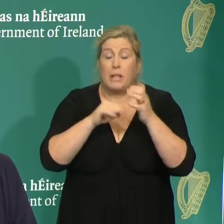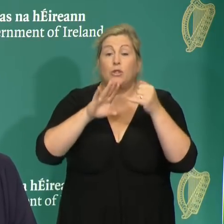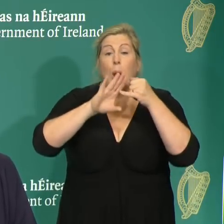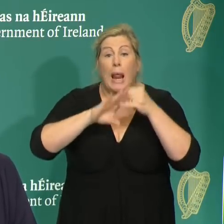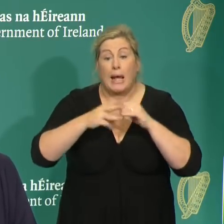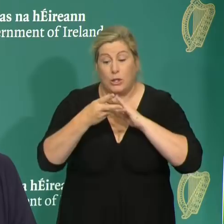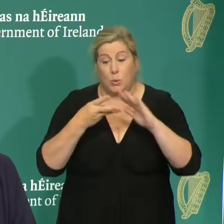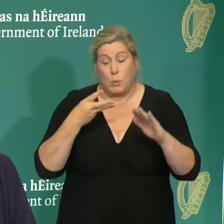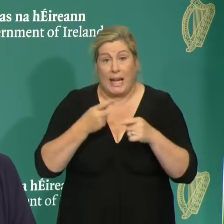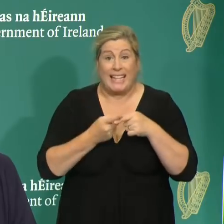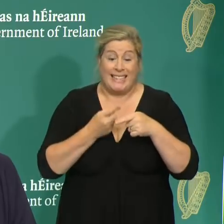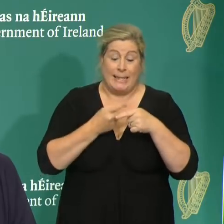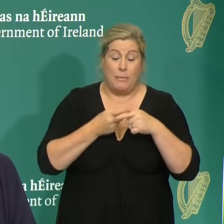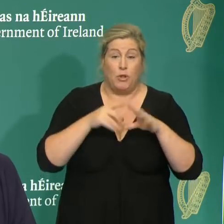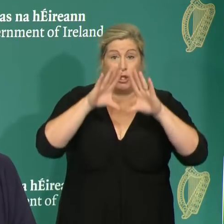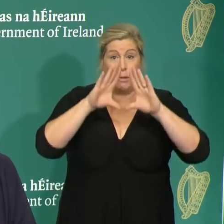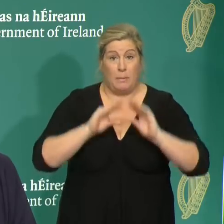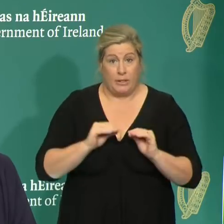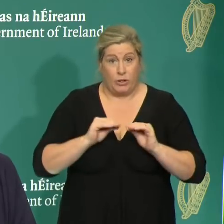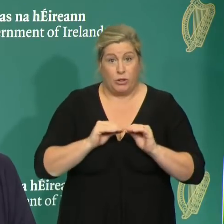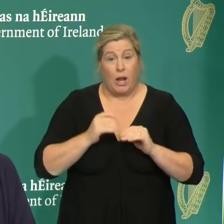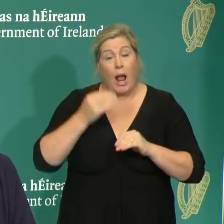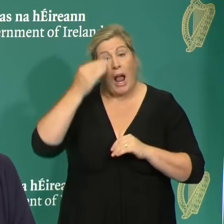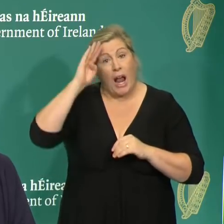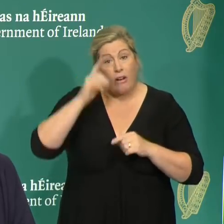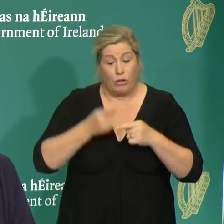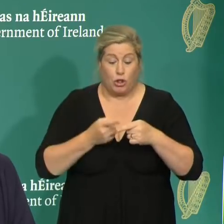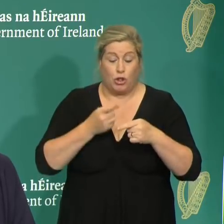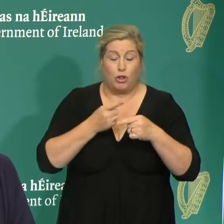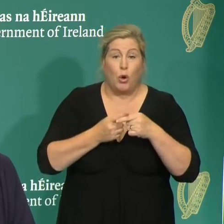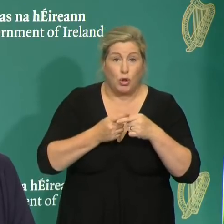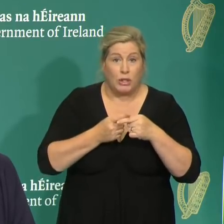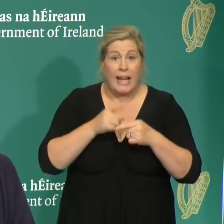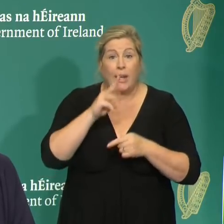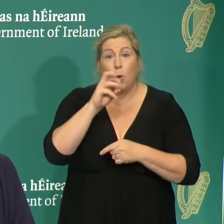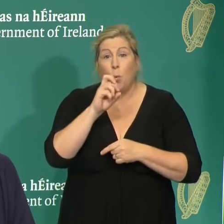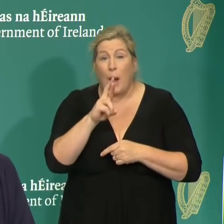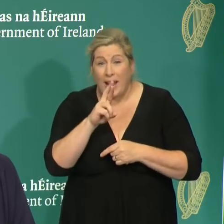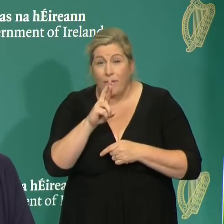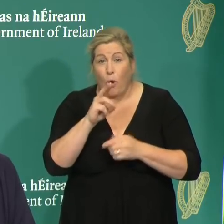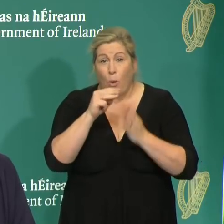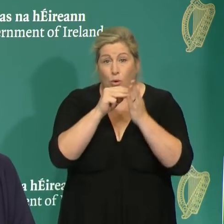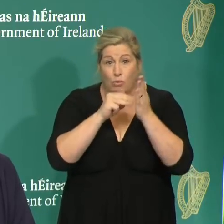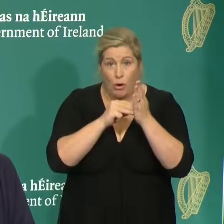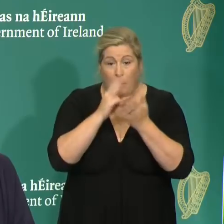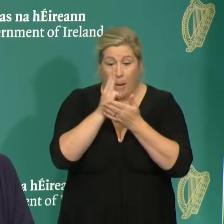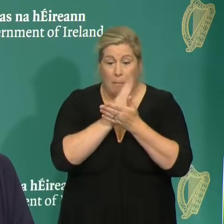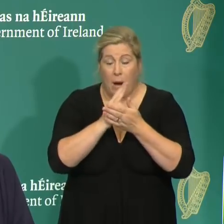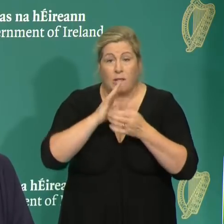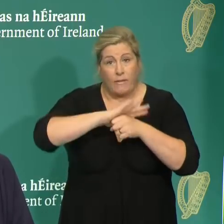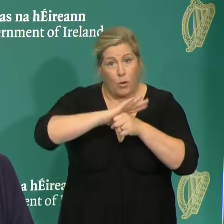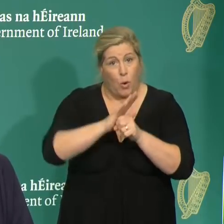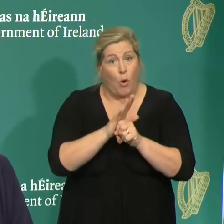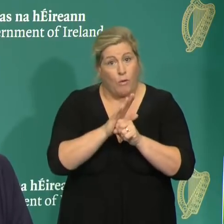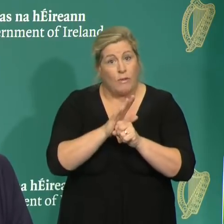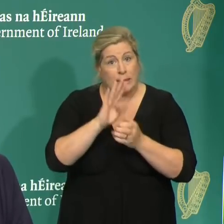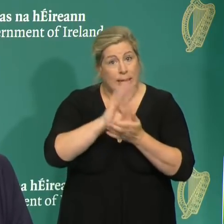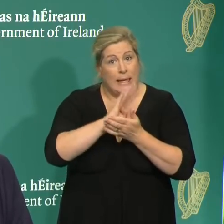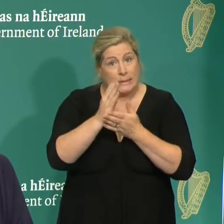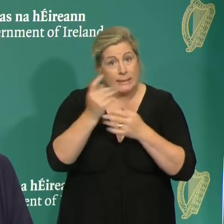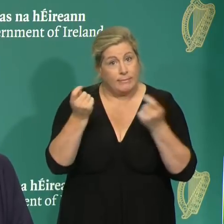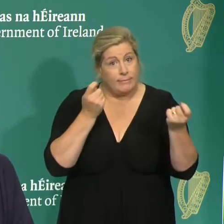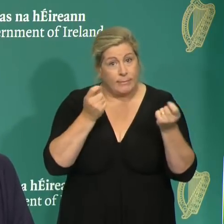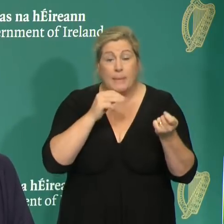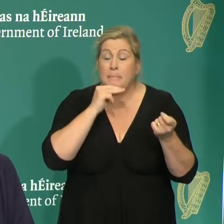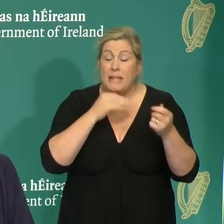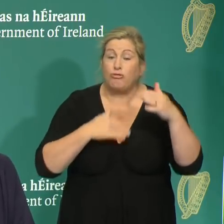temporary suspension of the Irish Shortstay visa waiver programme was announced as part of the Covid-19 measures to restrict